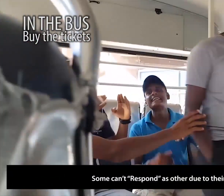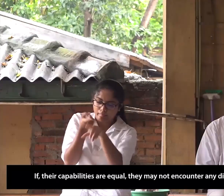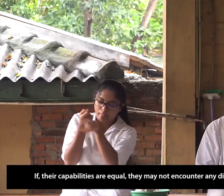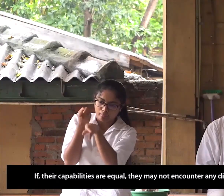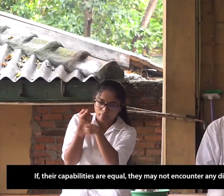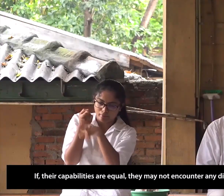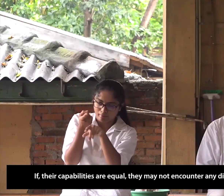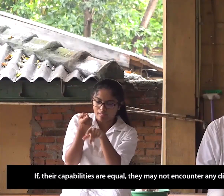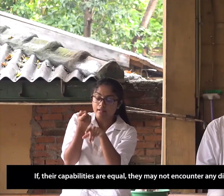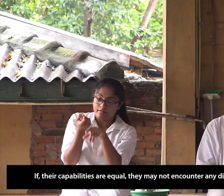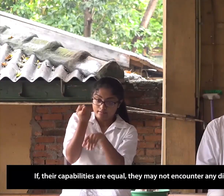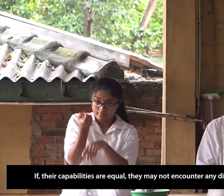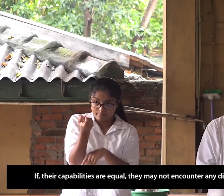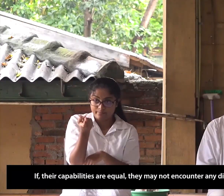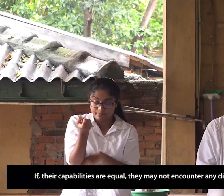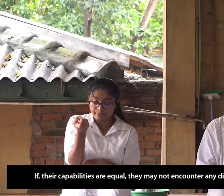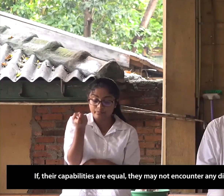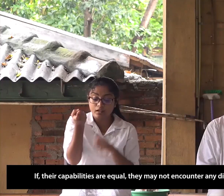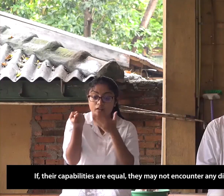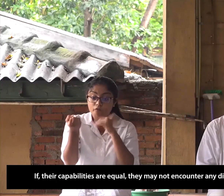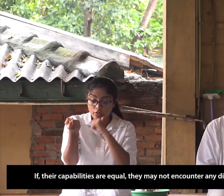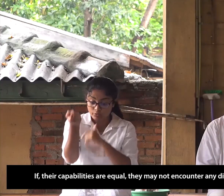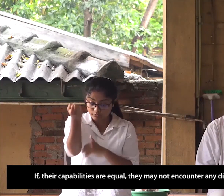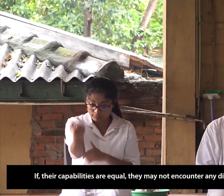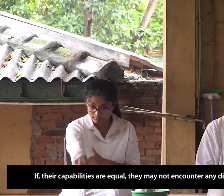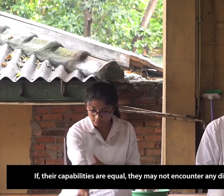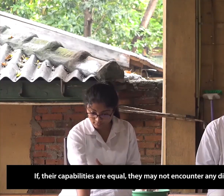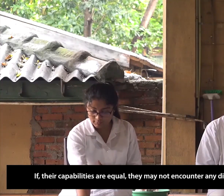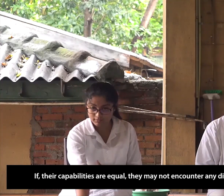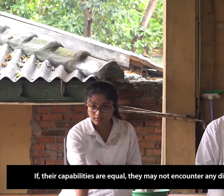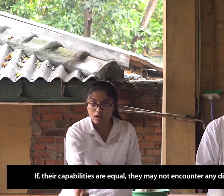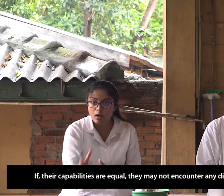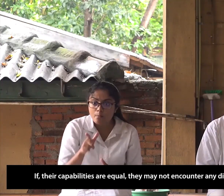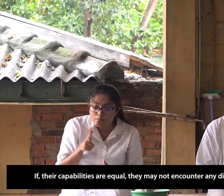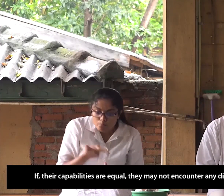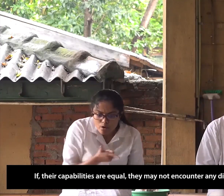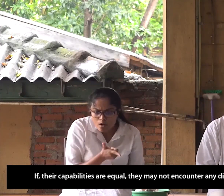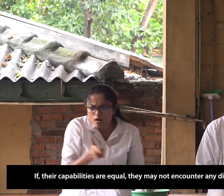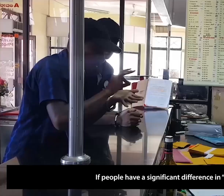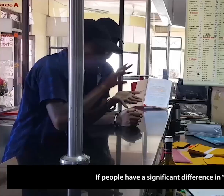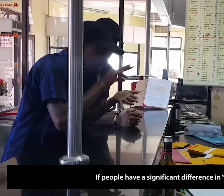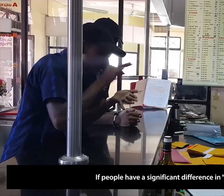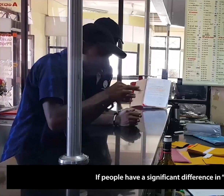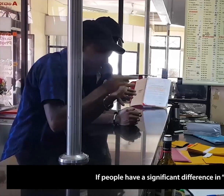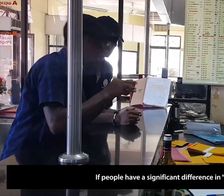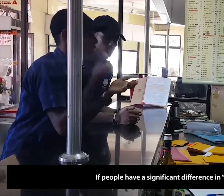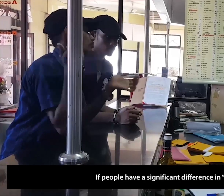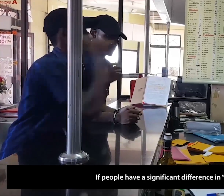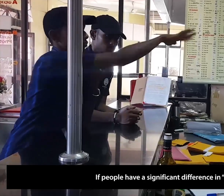If their capabilities of communication are equal, they may not encounter any difficulties in getting their work done. If people have significant differences